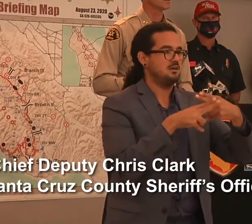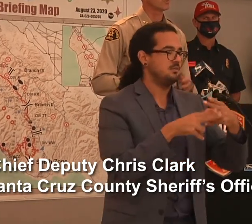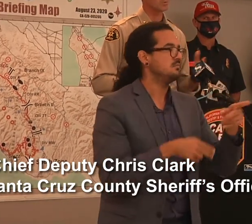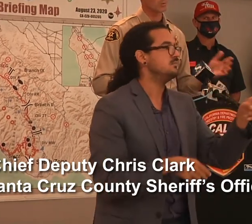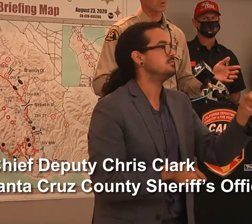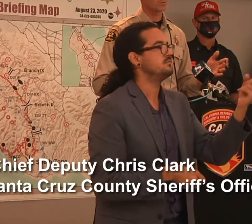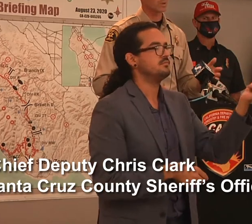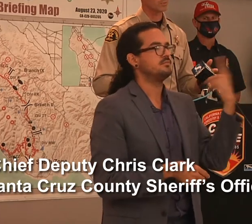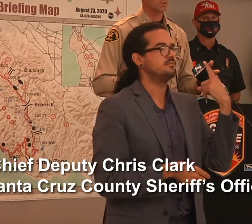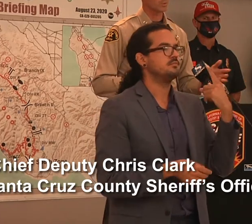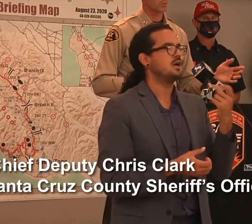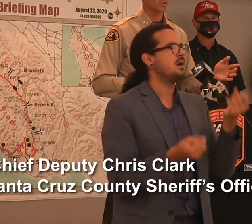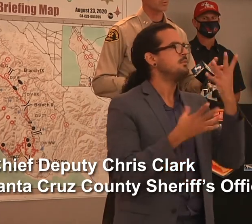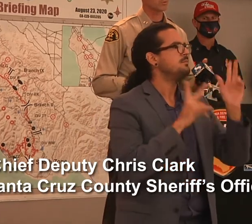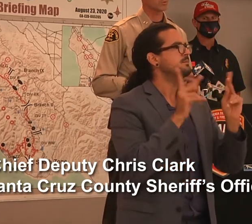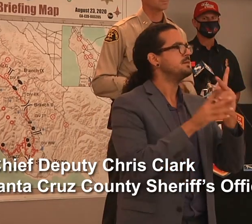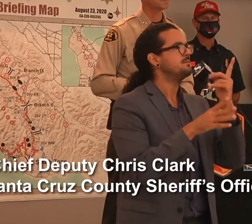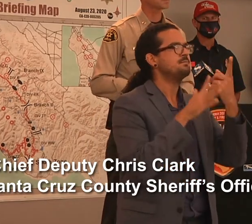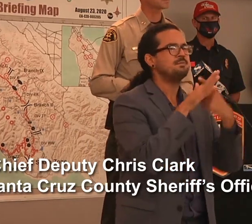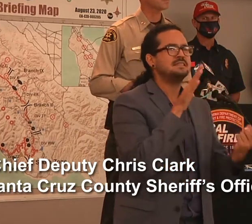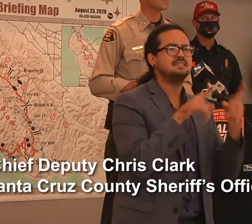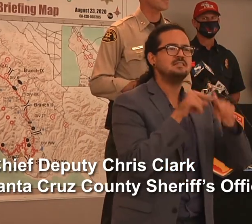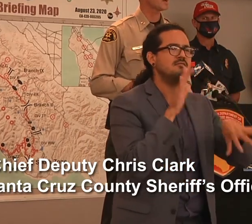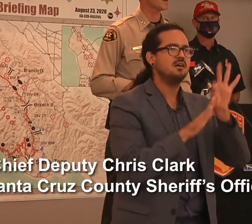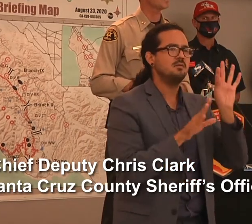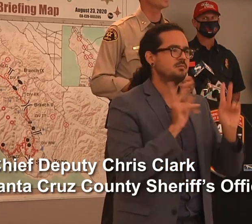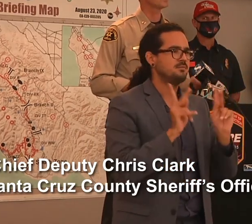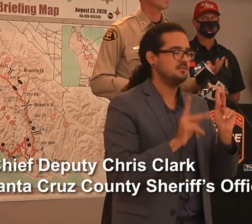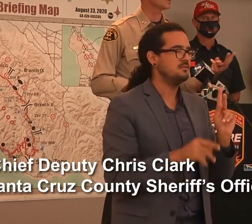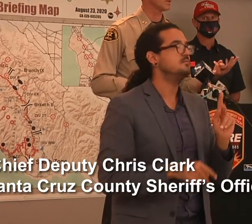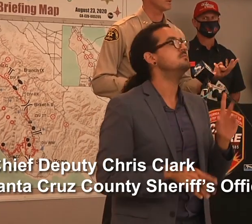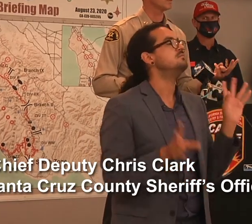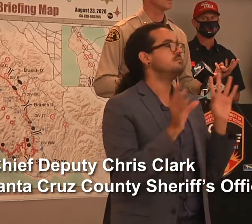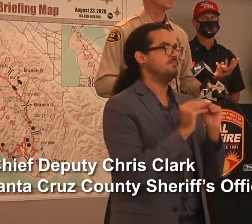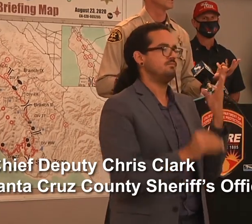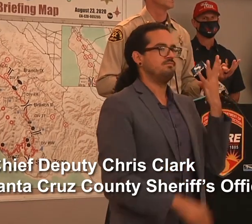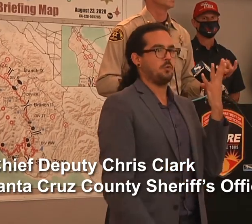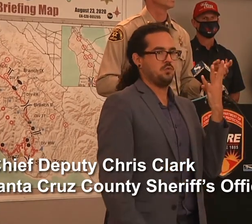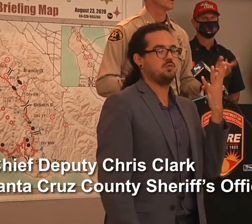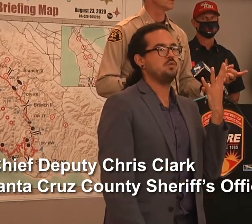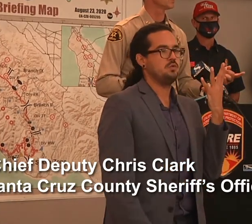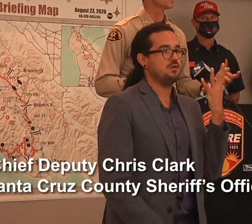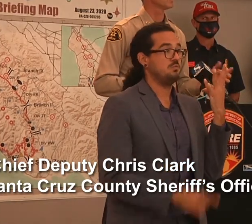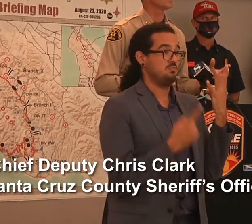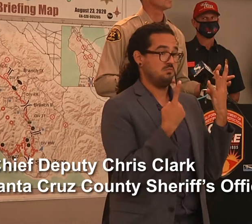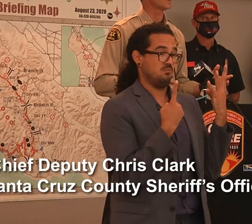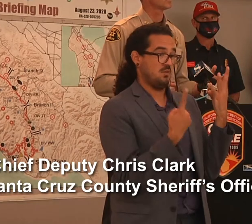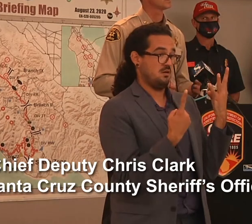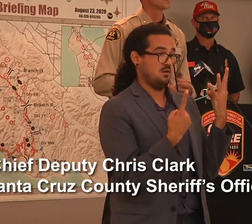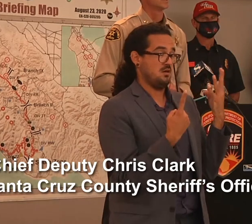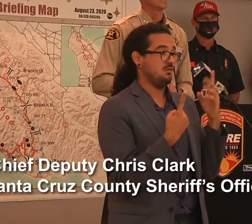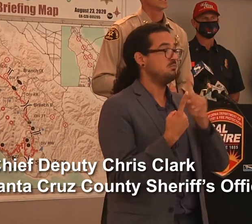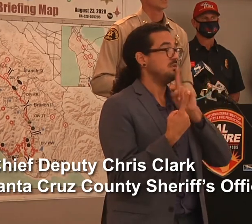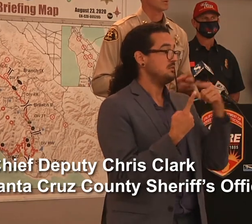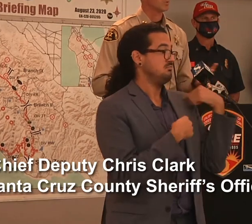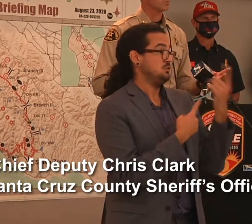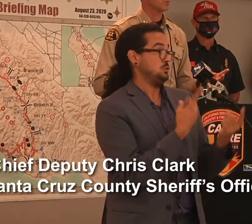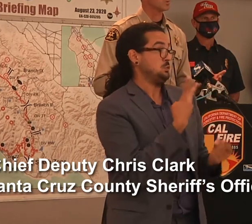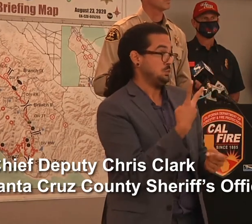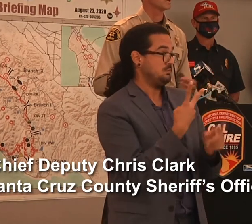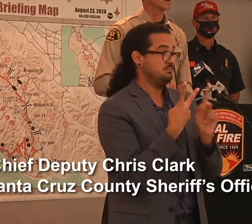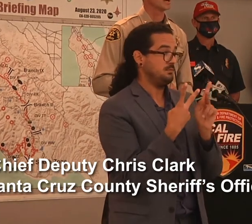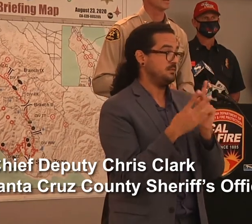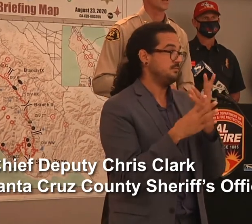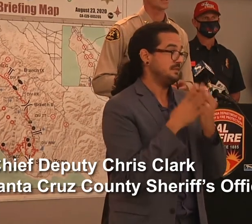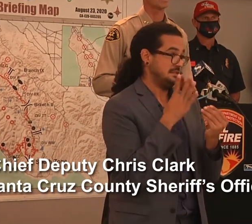again, like I said, we've been working through, up until today we only had 2. So we had this person that we found, and then we had 1